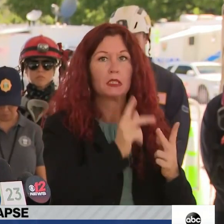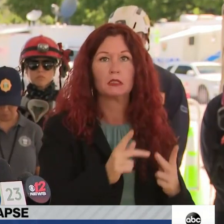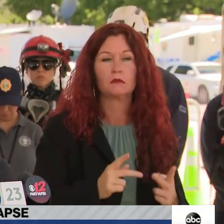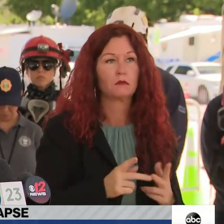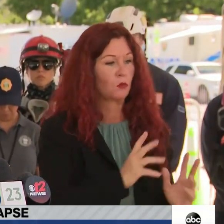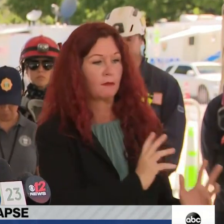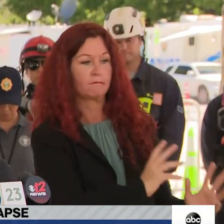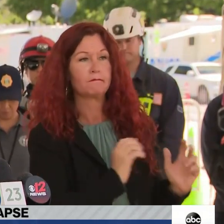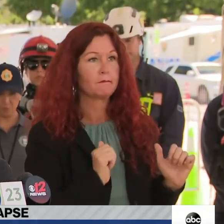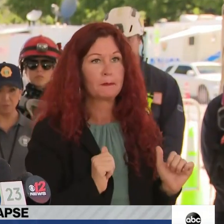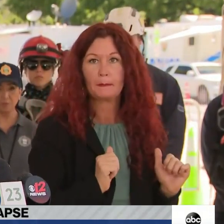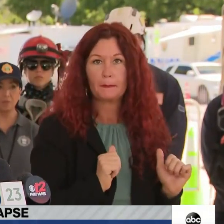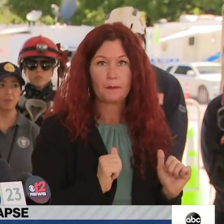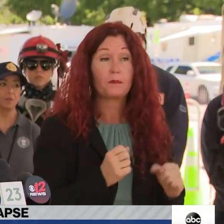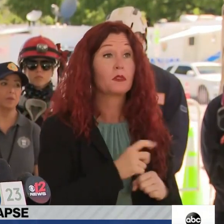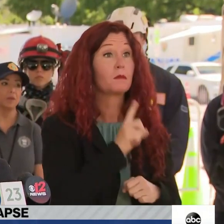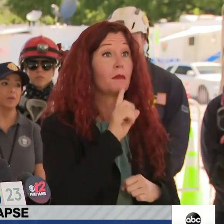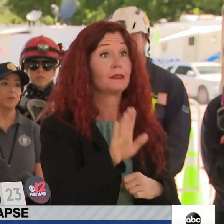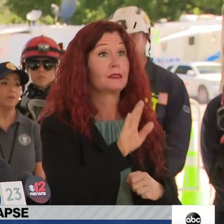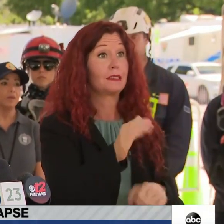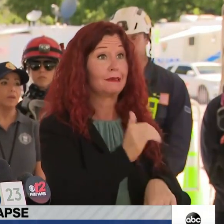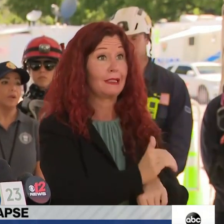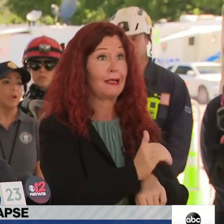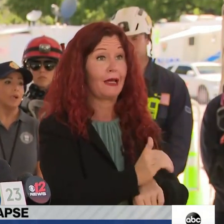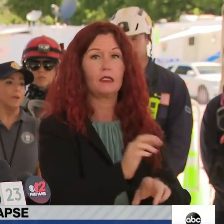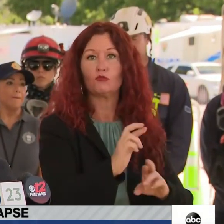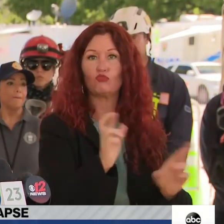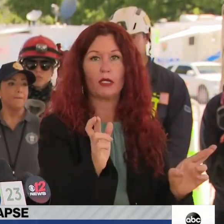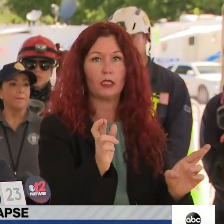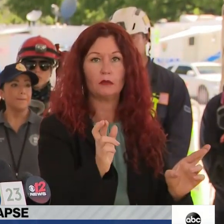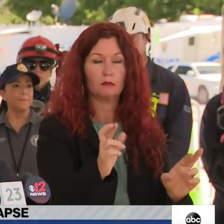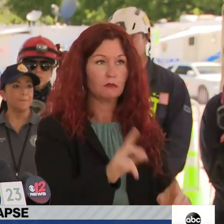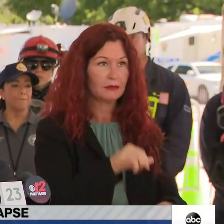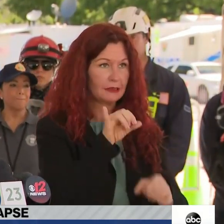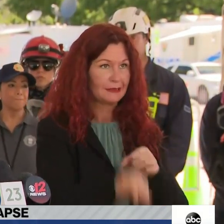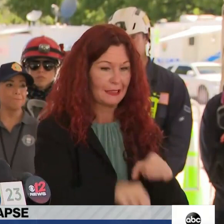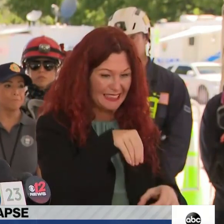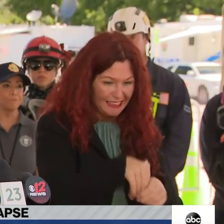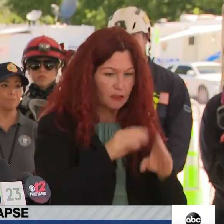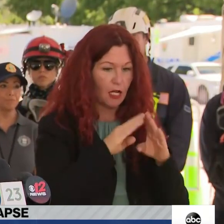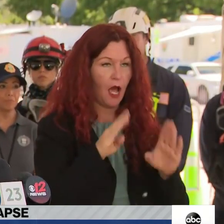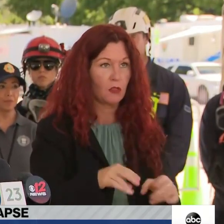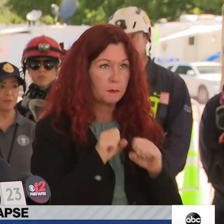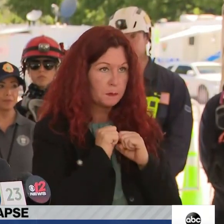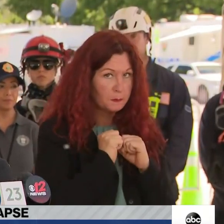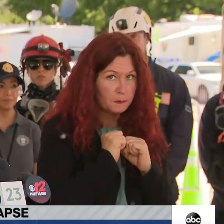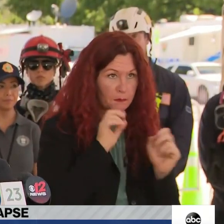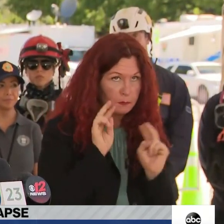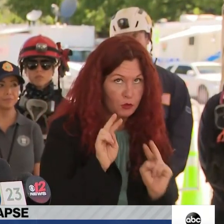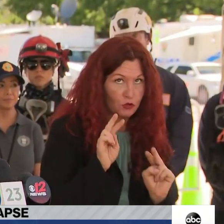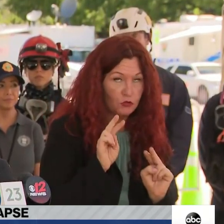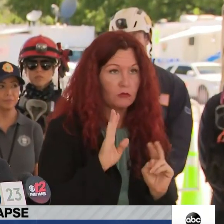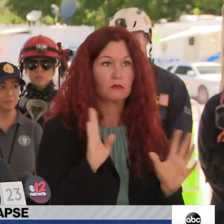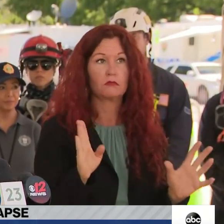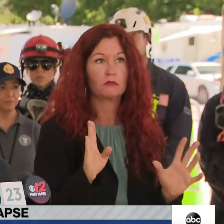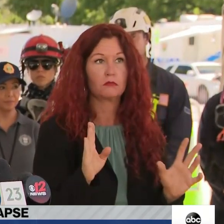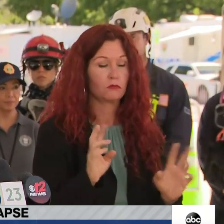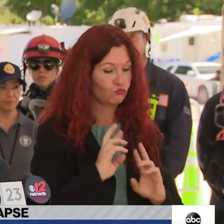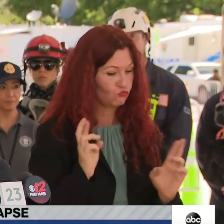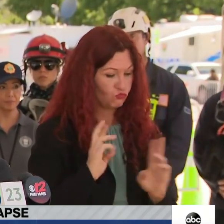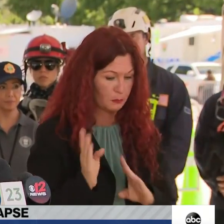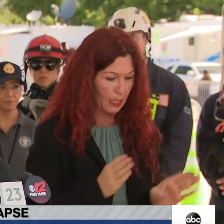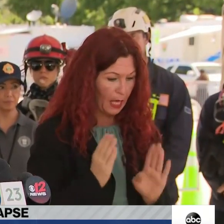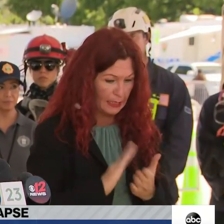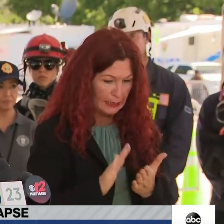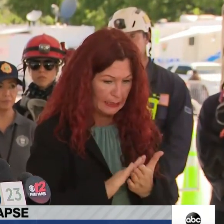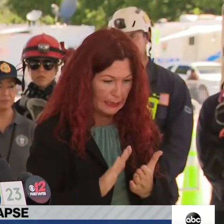preparation by Sunday evening. As always, the 311 contact center is available for any questions. If you have